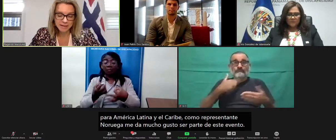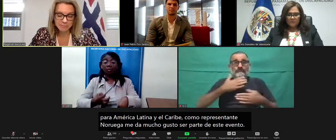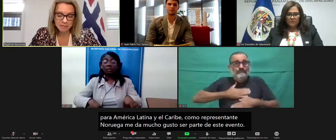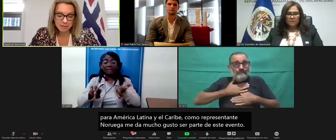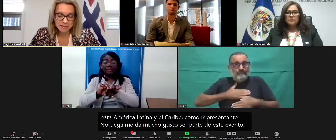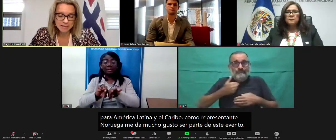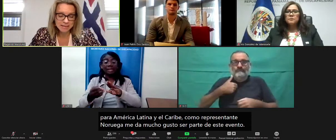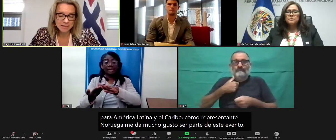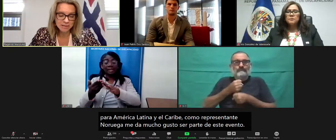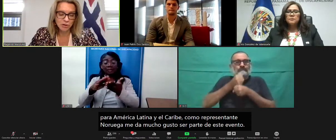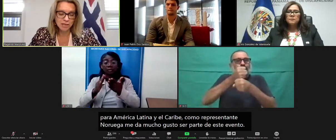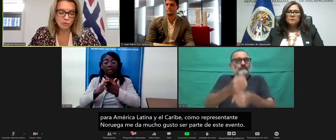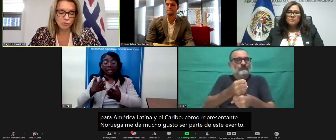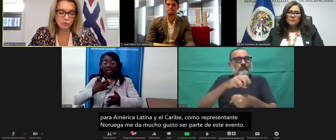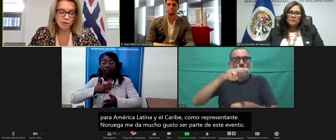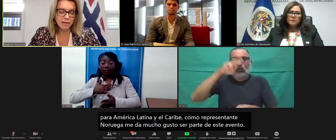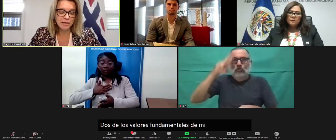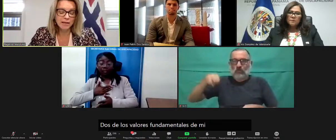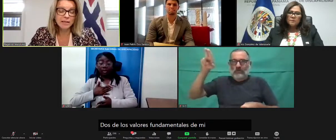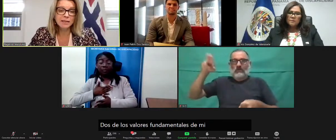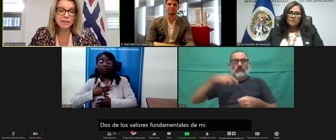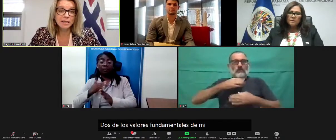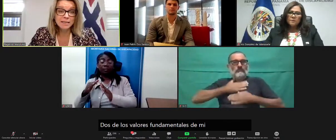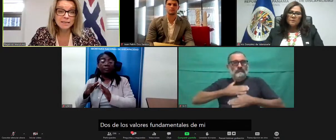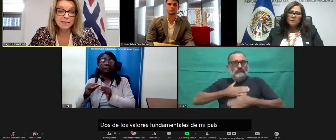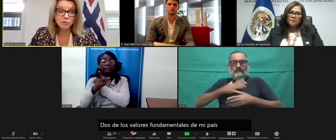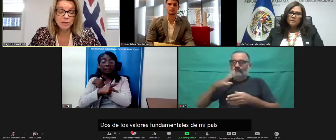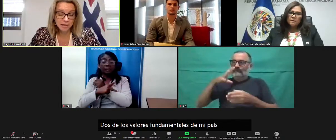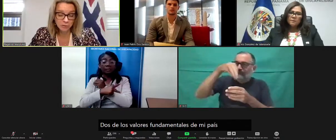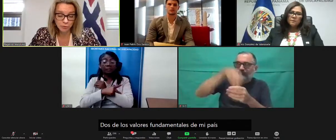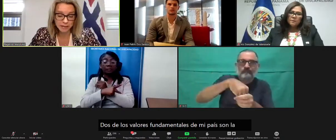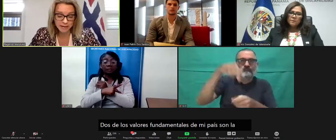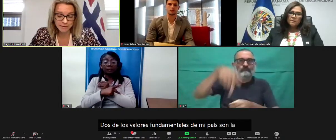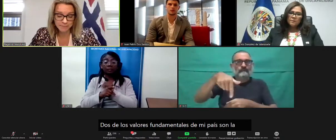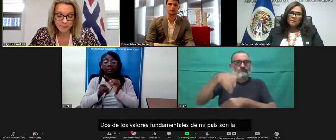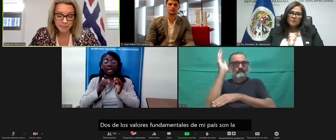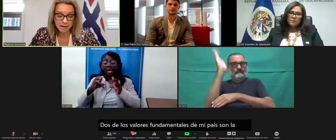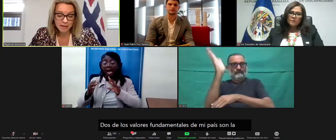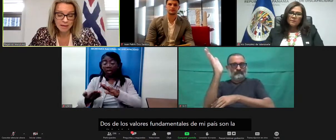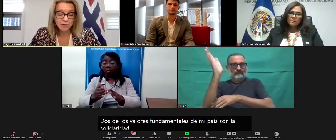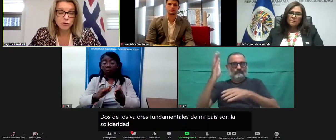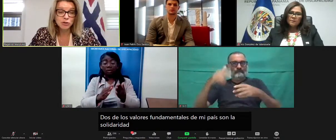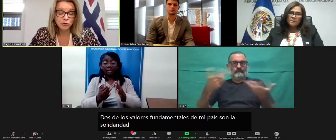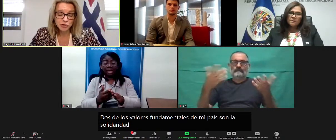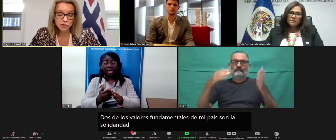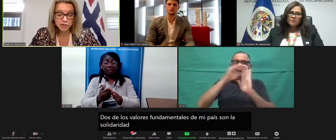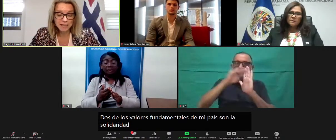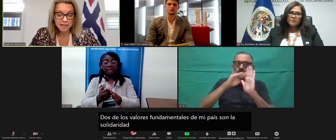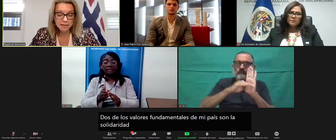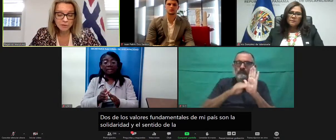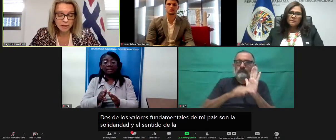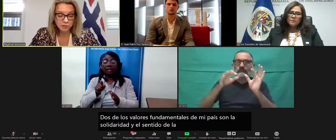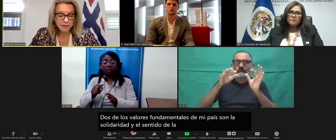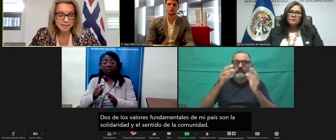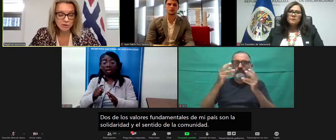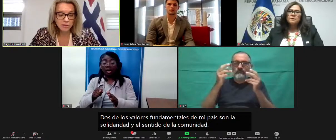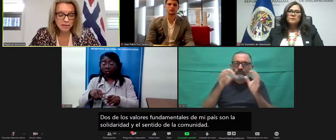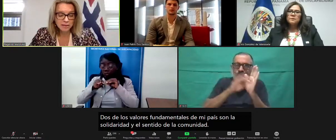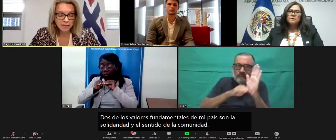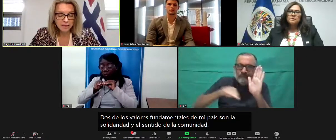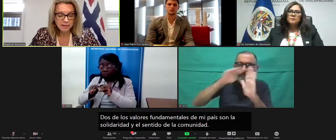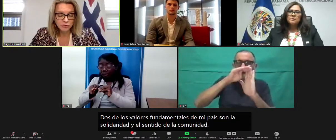values in this society of my country our solidarity and the sense of community